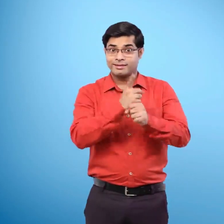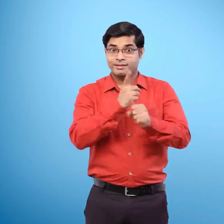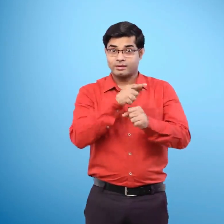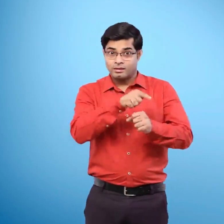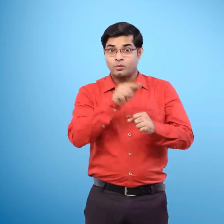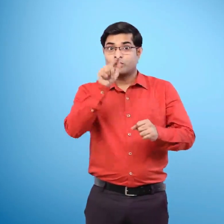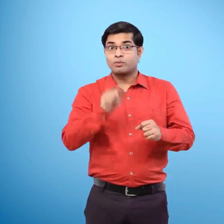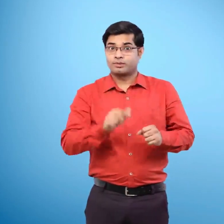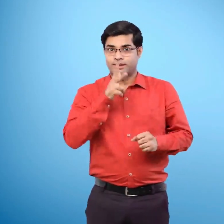Footnote: